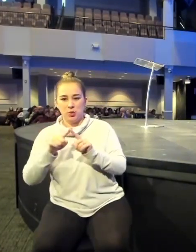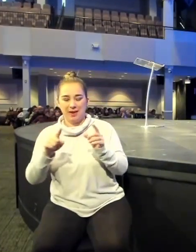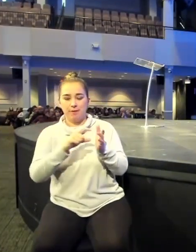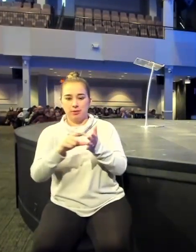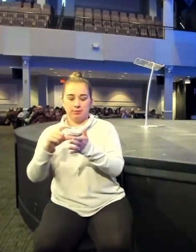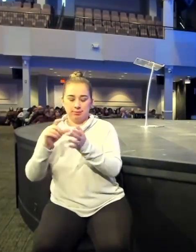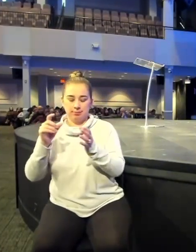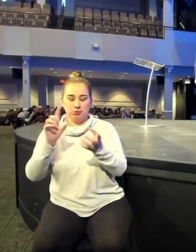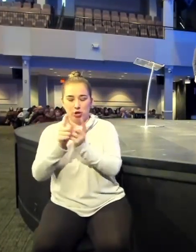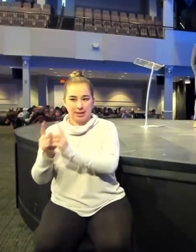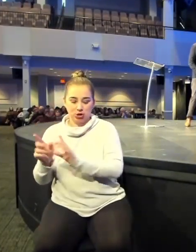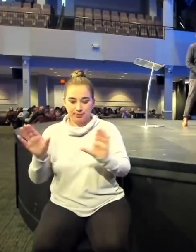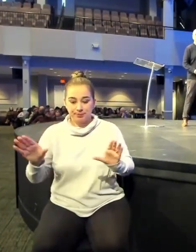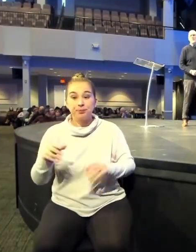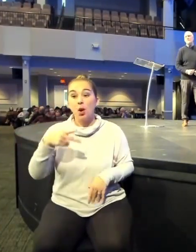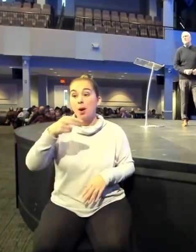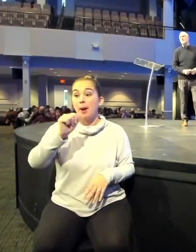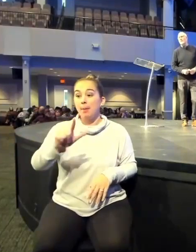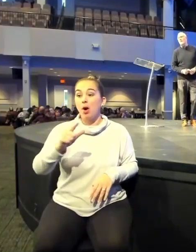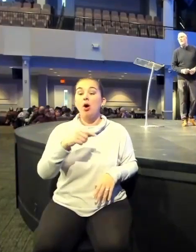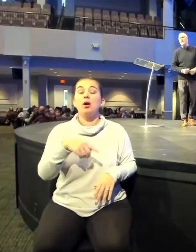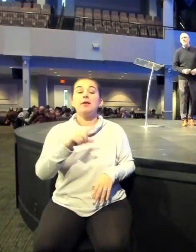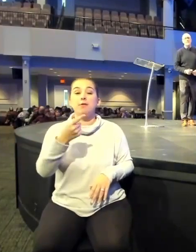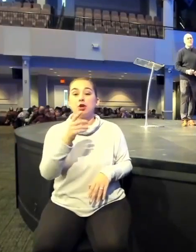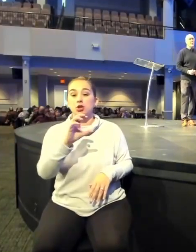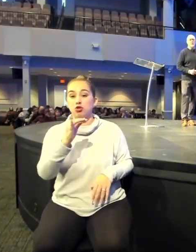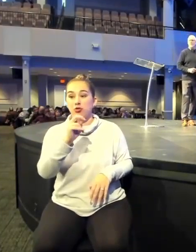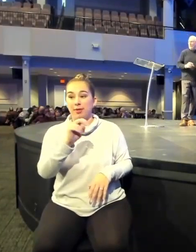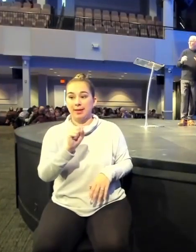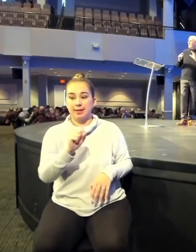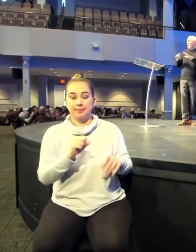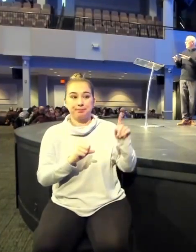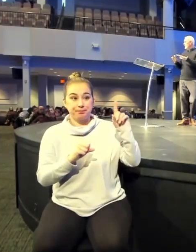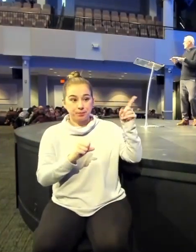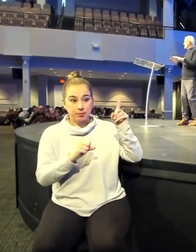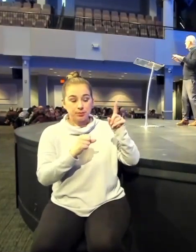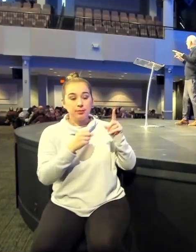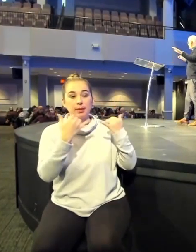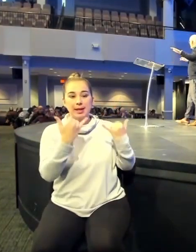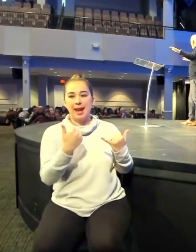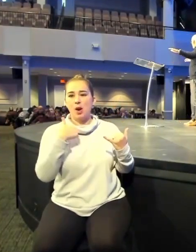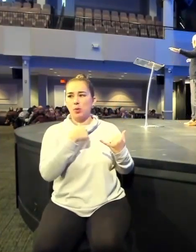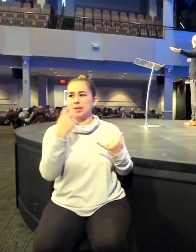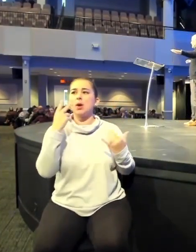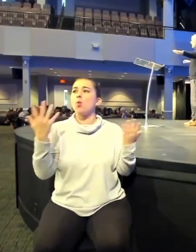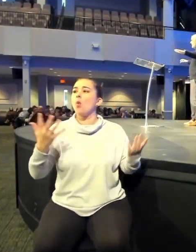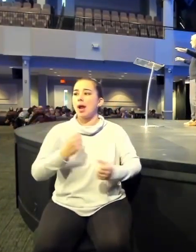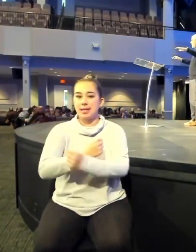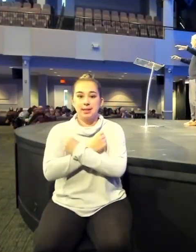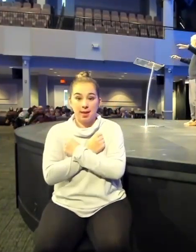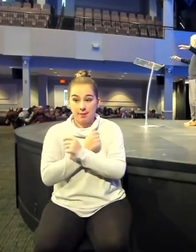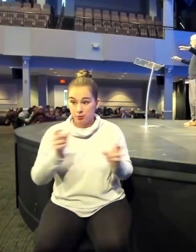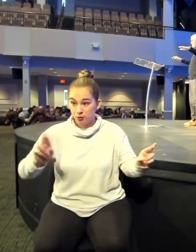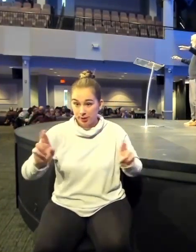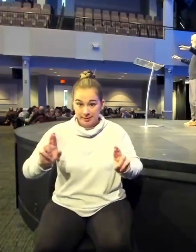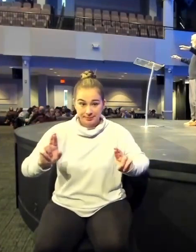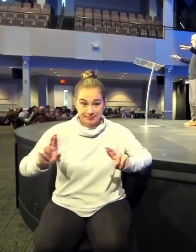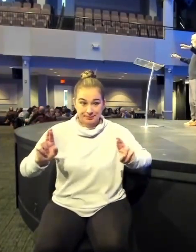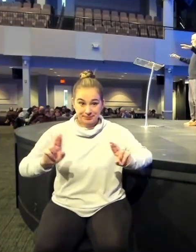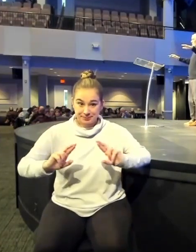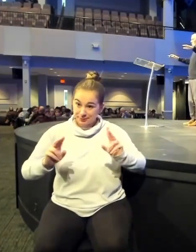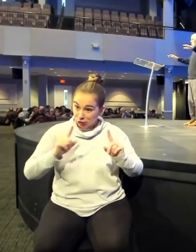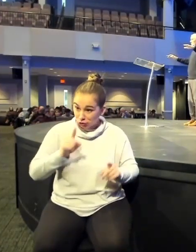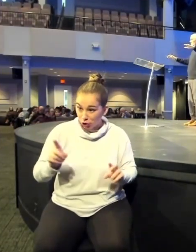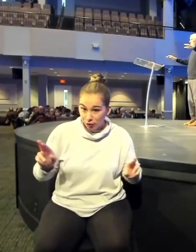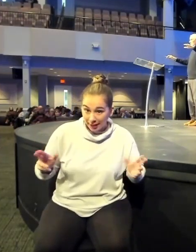about love. 1 Corinthians 13, beginning in verse number 1. So here we now begin to see what love really looks like. Are you ready?